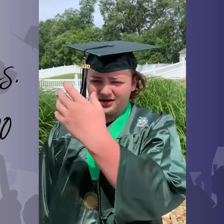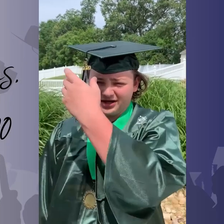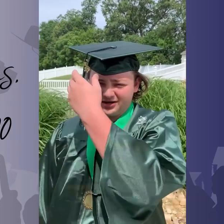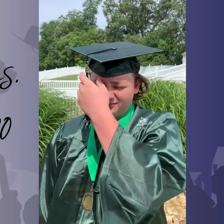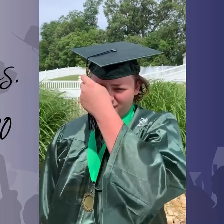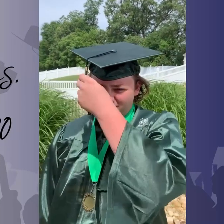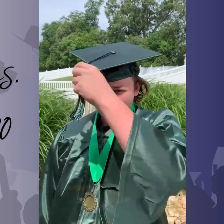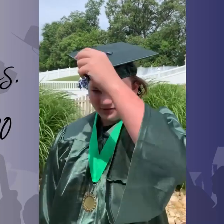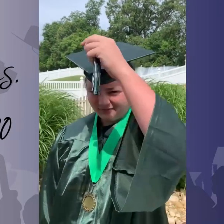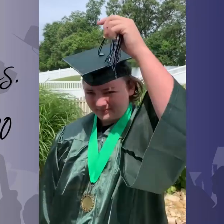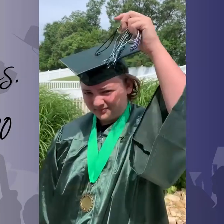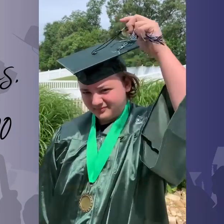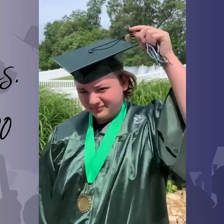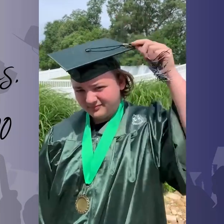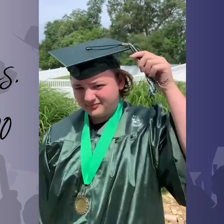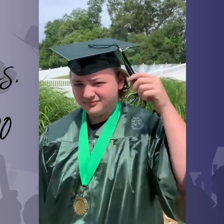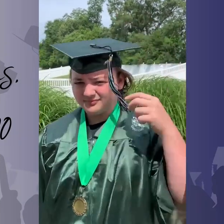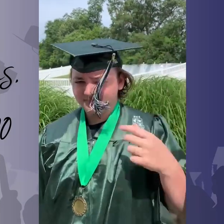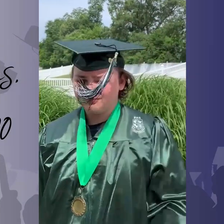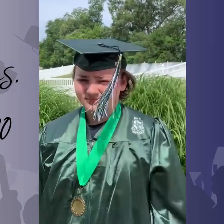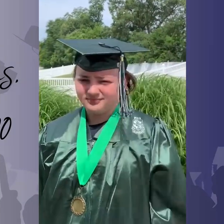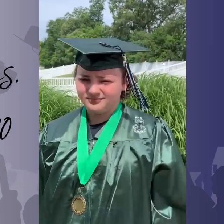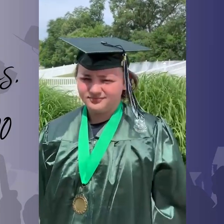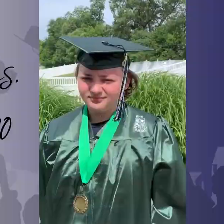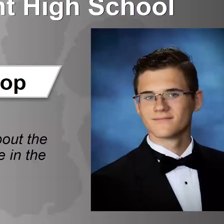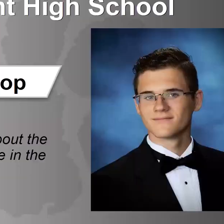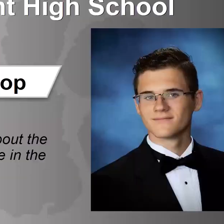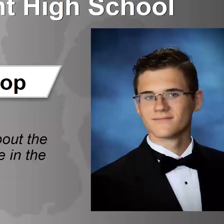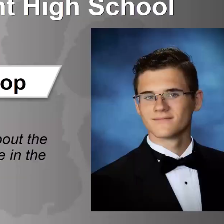Thanks, Mom and Dad. We made it.